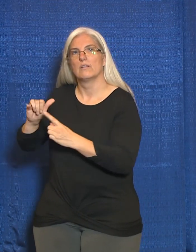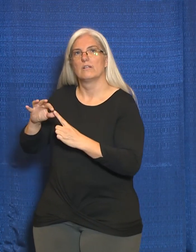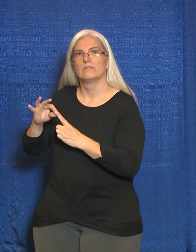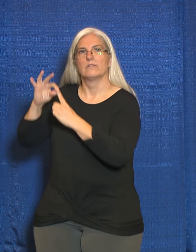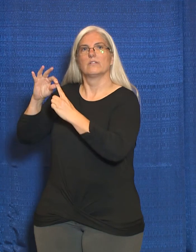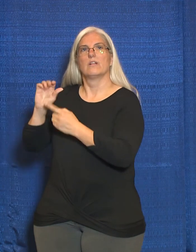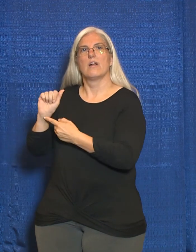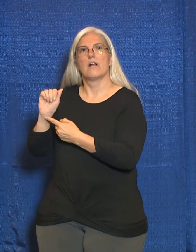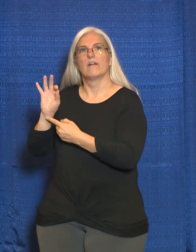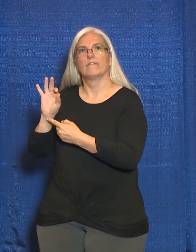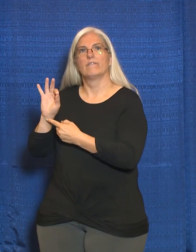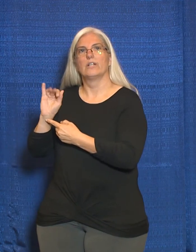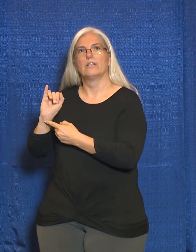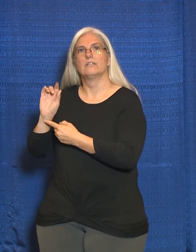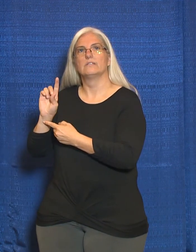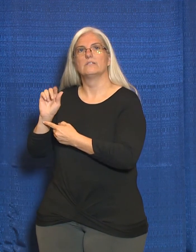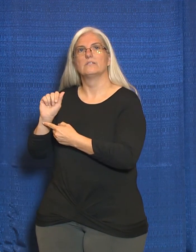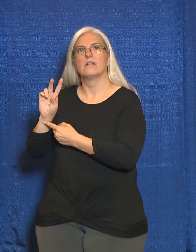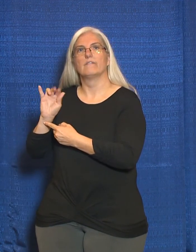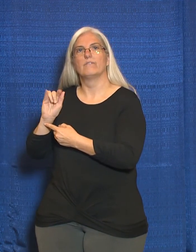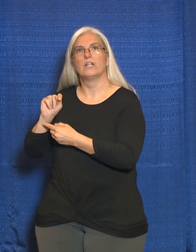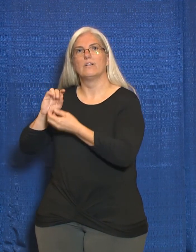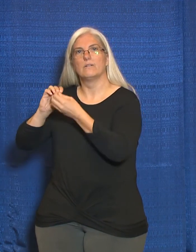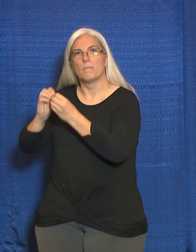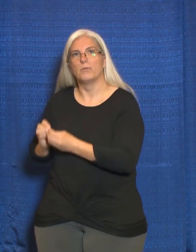distribute to the VRA.